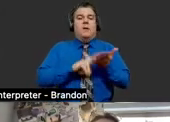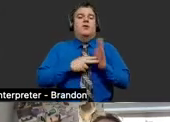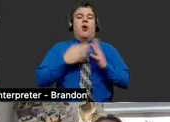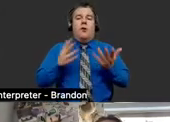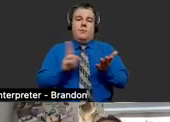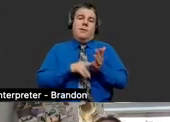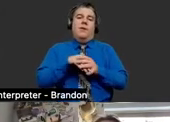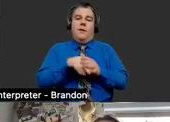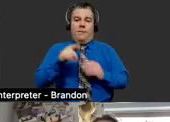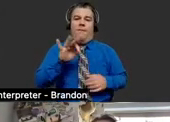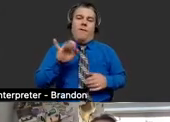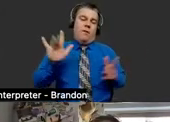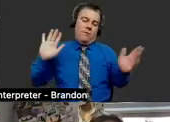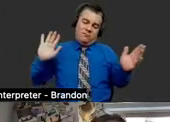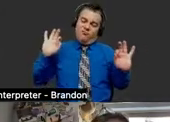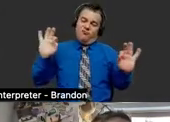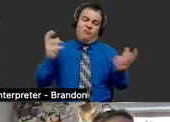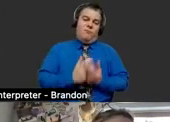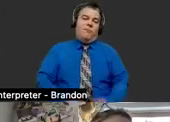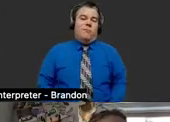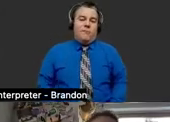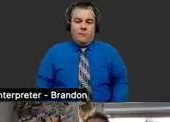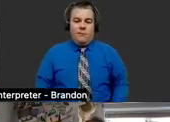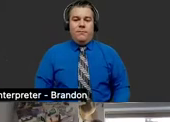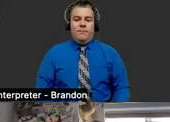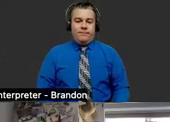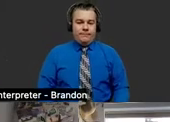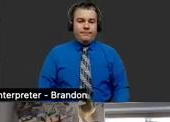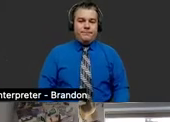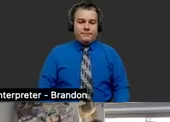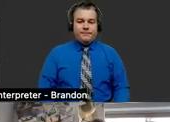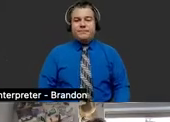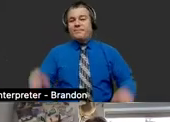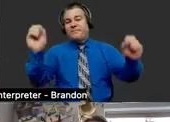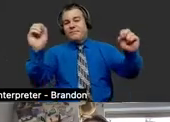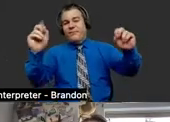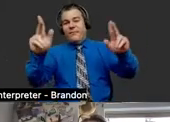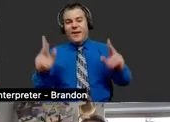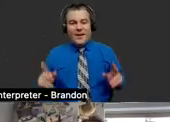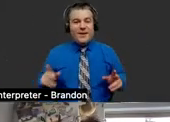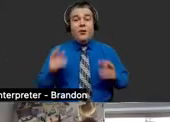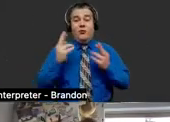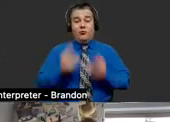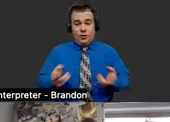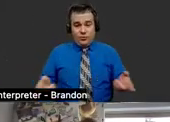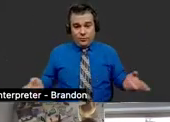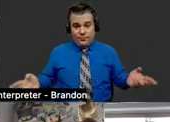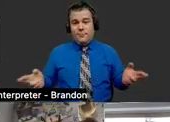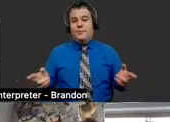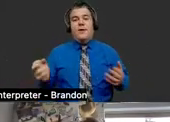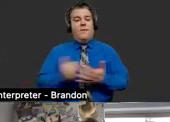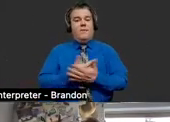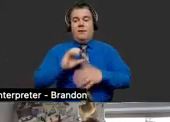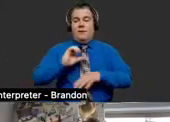it'll take you right to it. All right. Okay, so these are our resources, guys. Everything is set up for